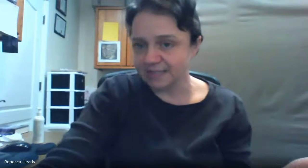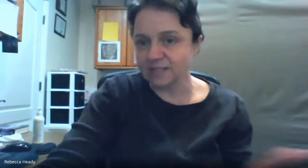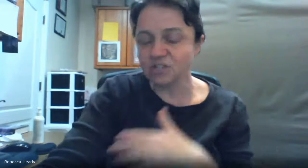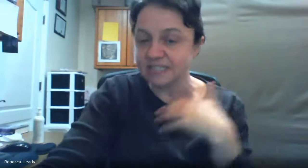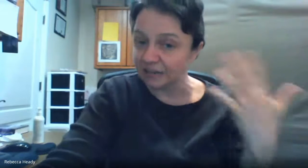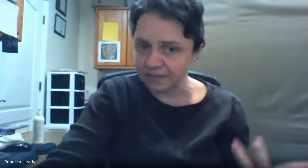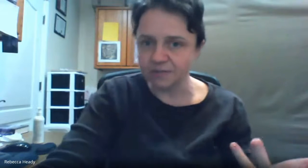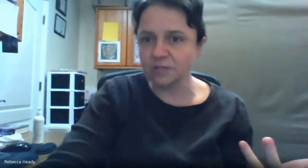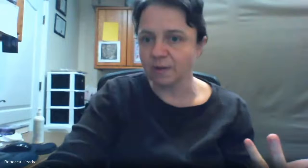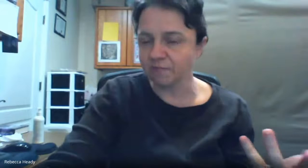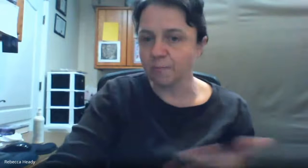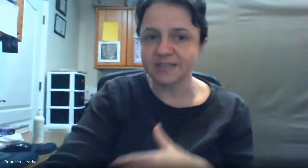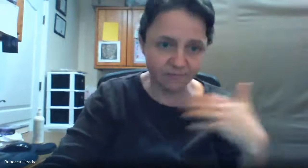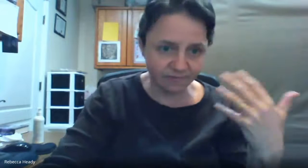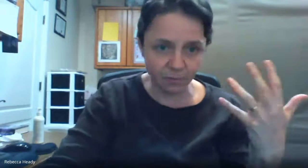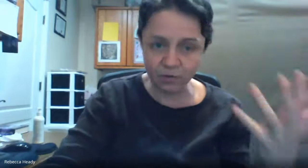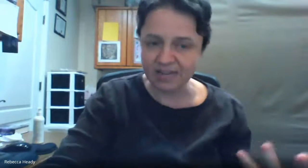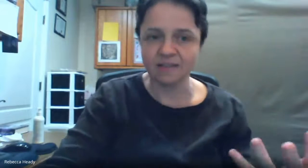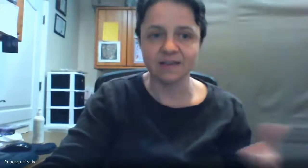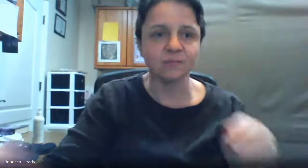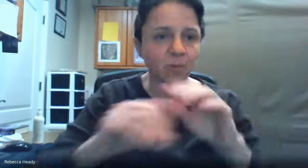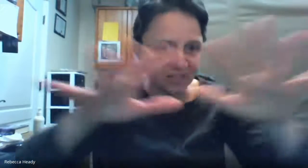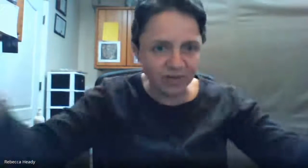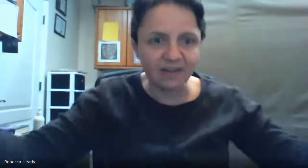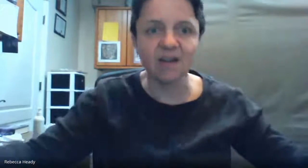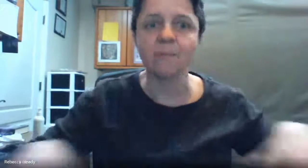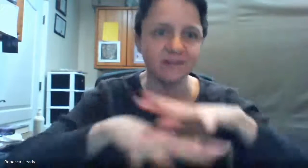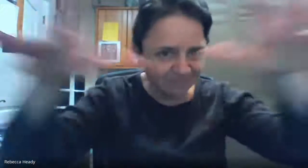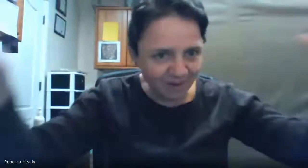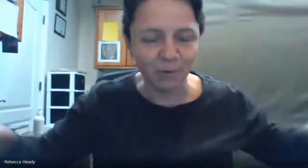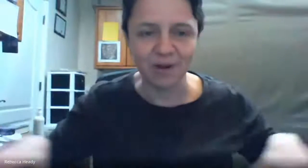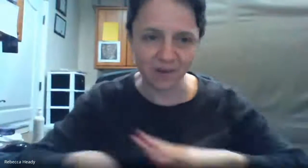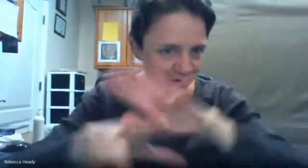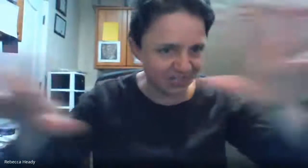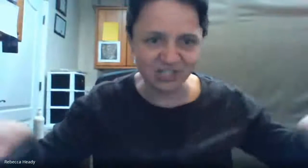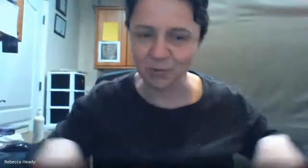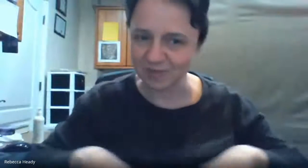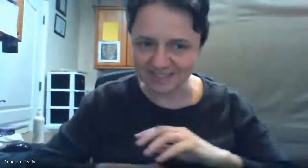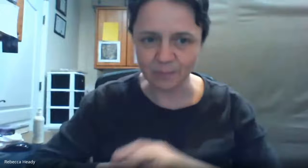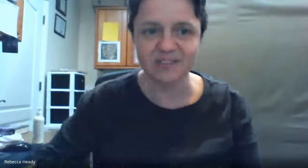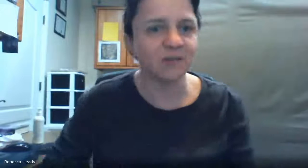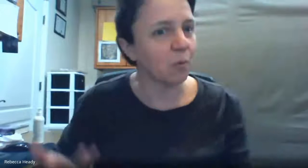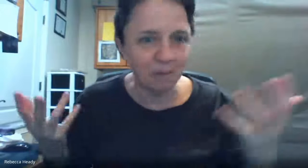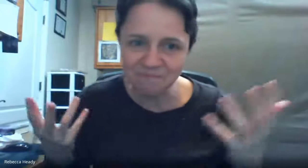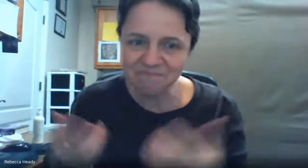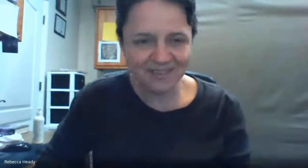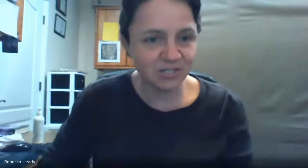things that are just given to them from the deaf community that's perpetuated and copied by everyone, and then everyone just generally accepts it or it just